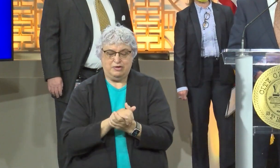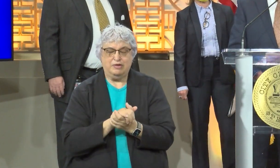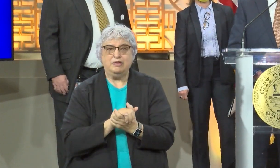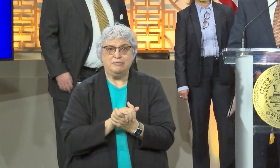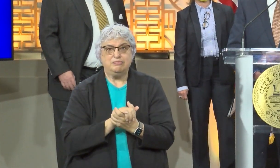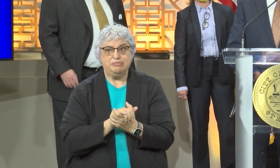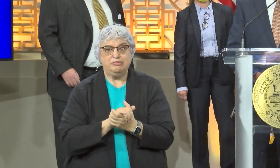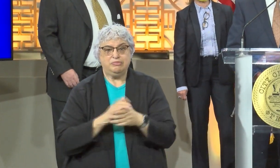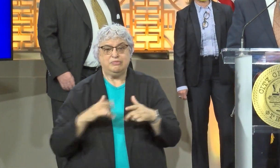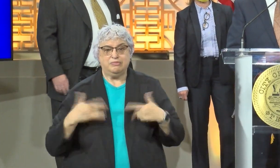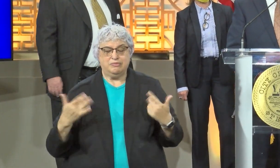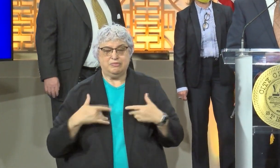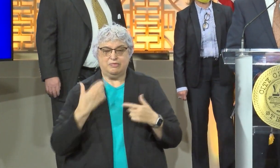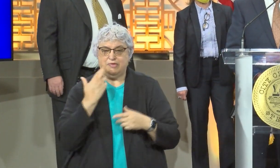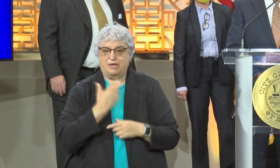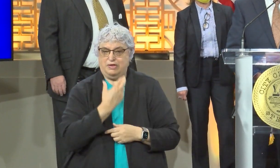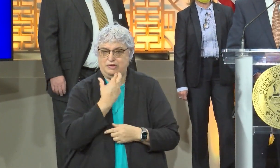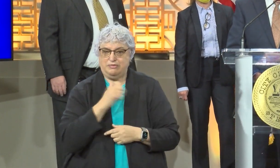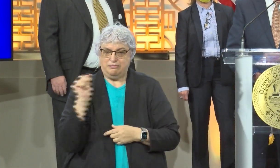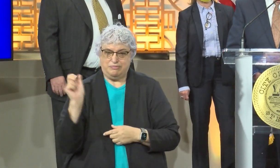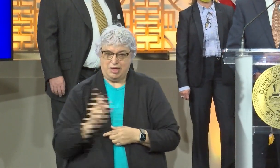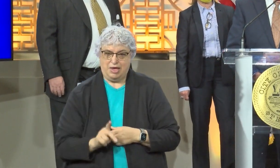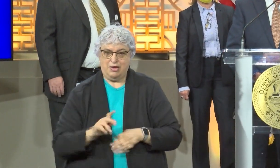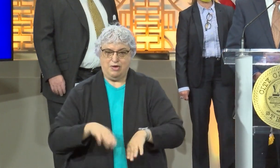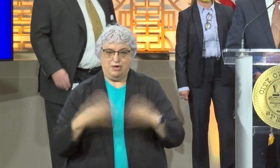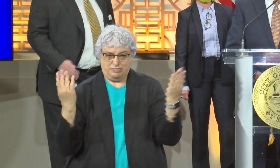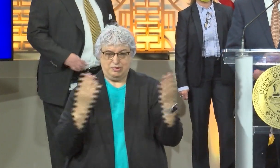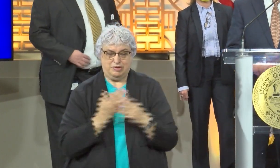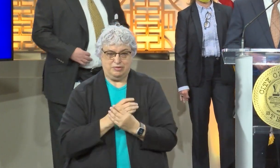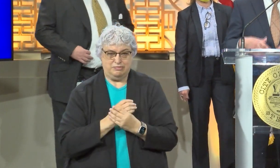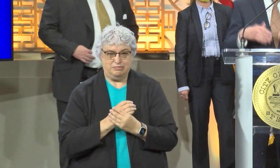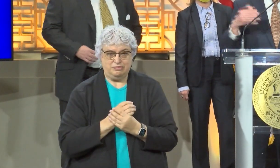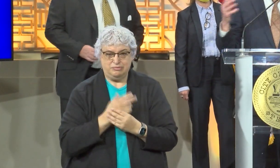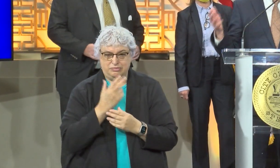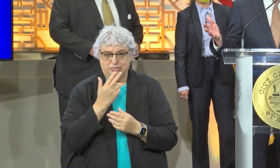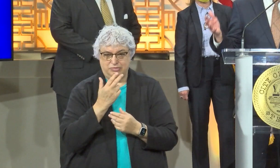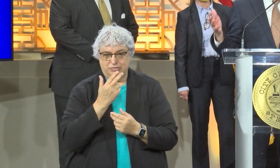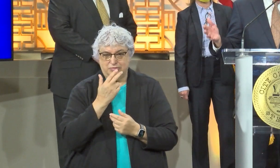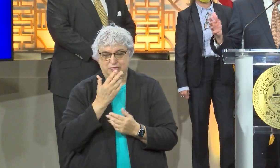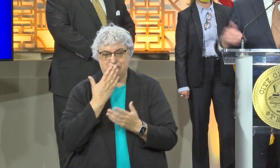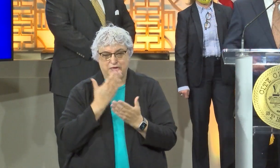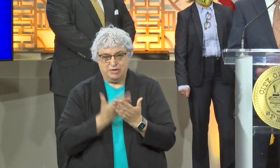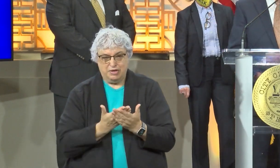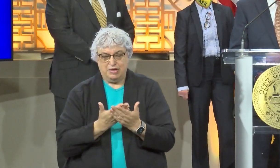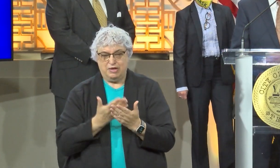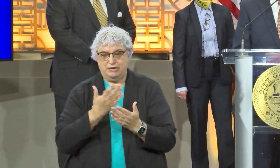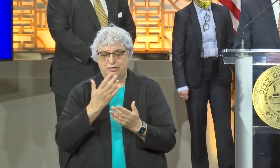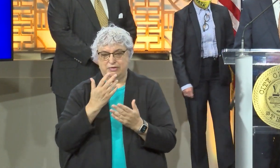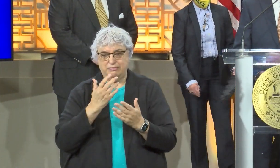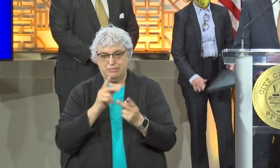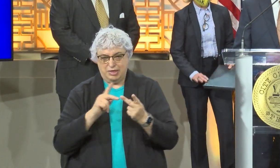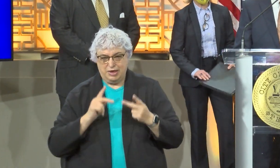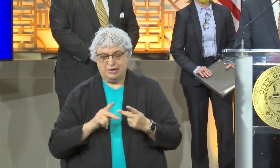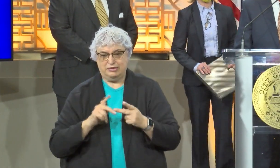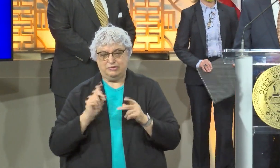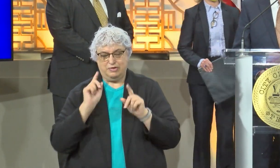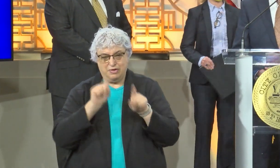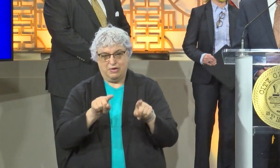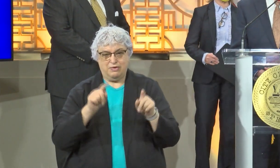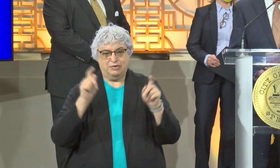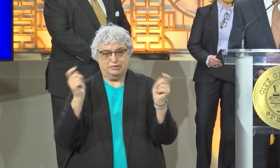and our restaurants are back now, and there's plenty places to go and celebrate